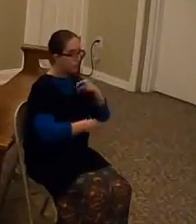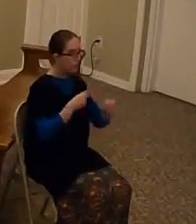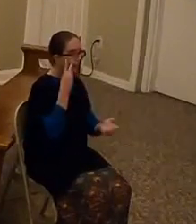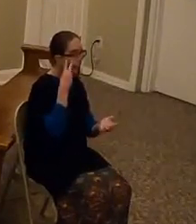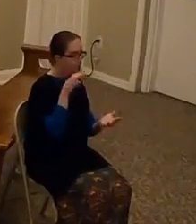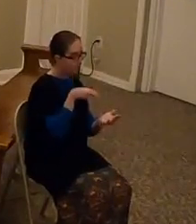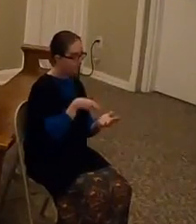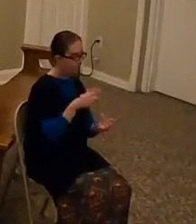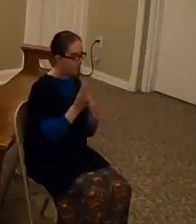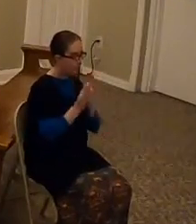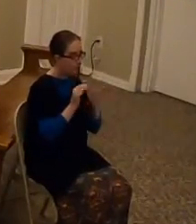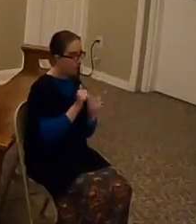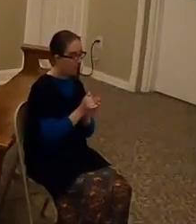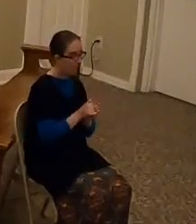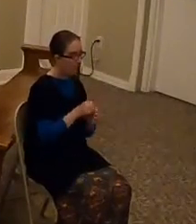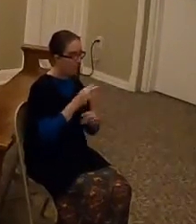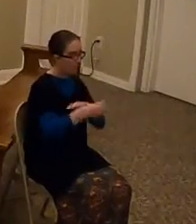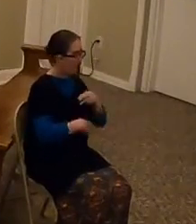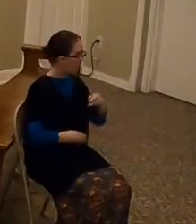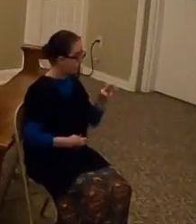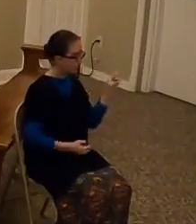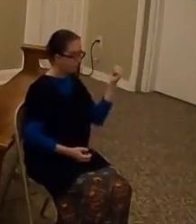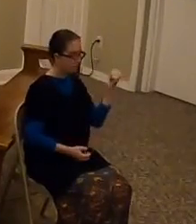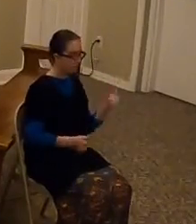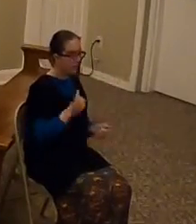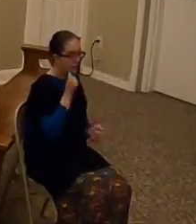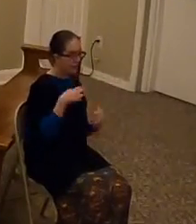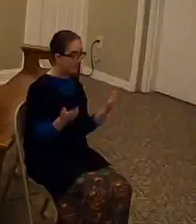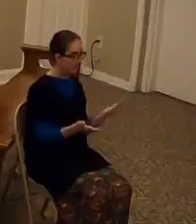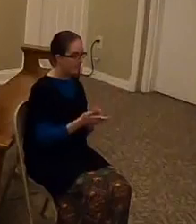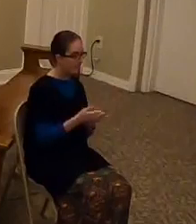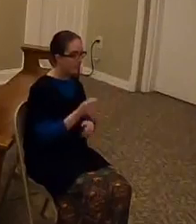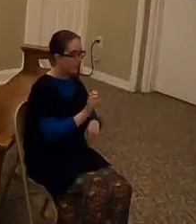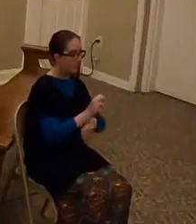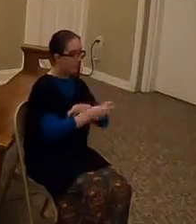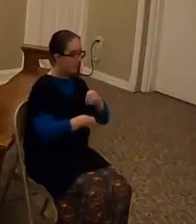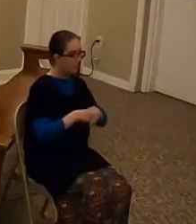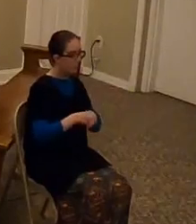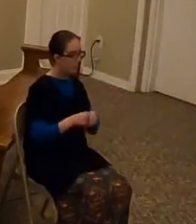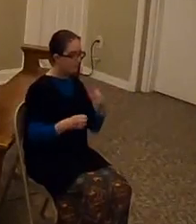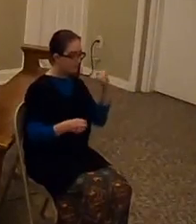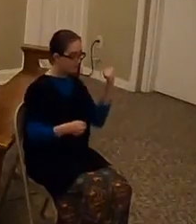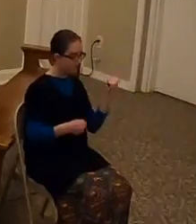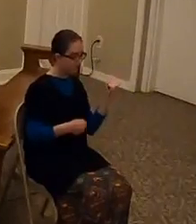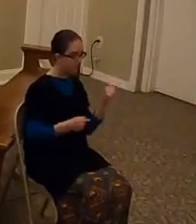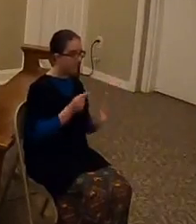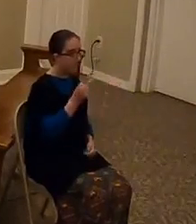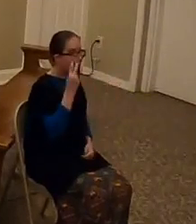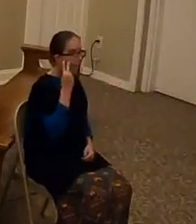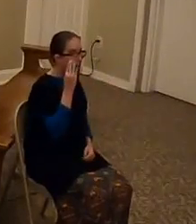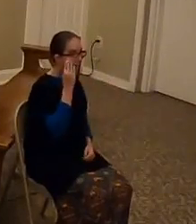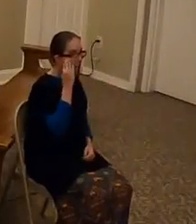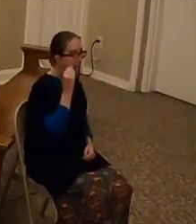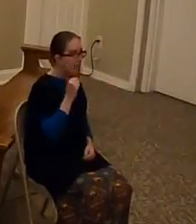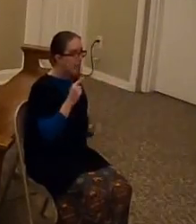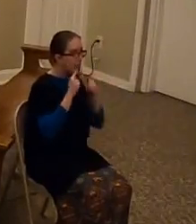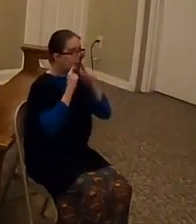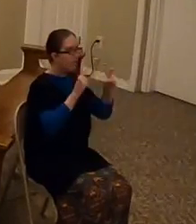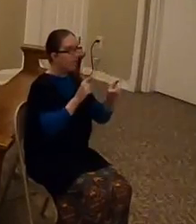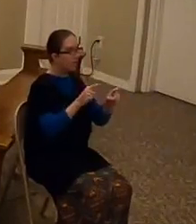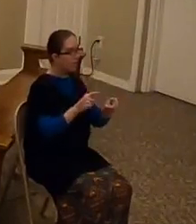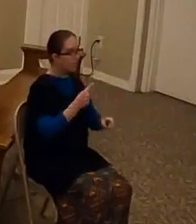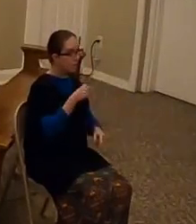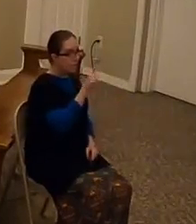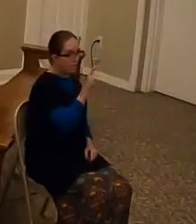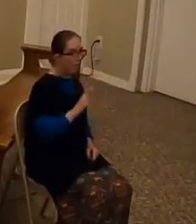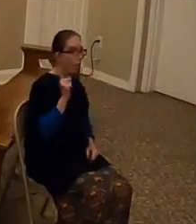at this. And I'm talking about that world out there, not this world in here. The church world out there said, well, you know, I've confessed my sins